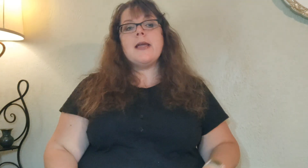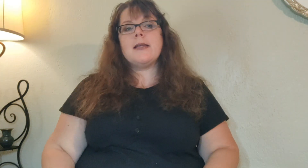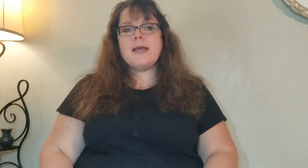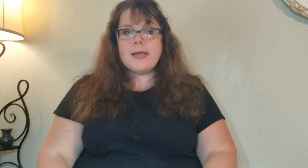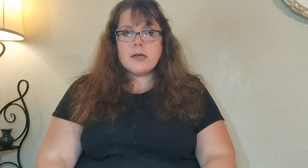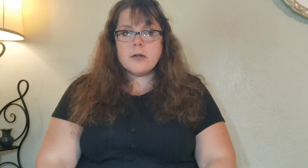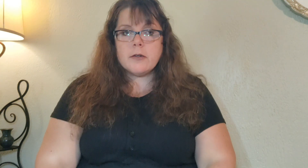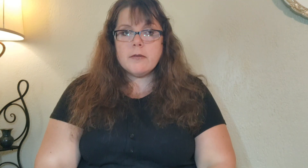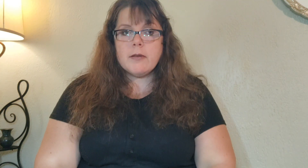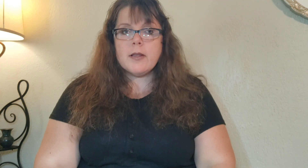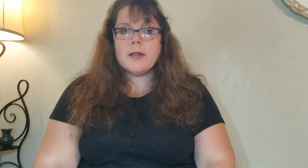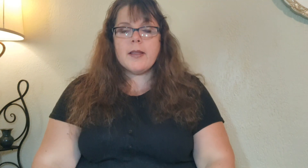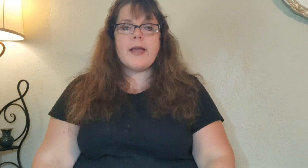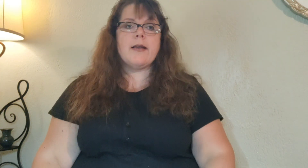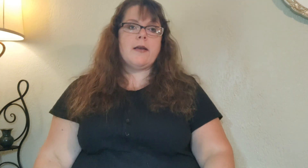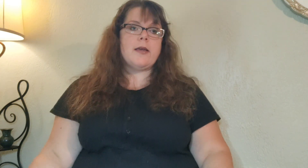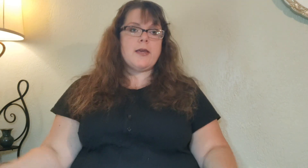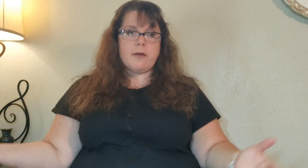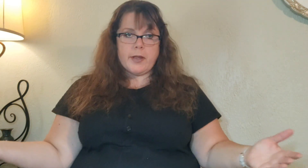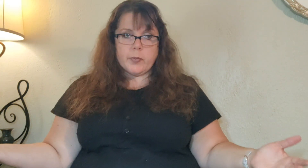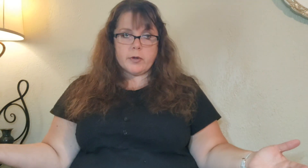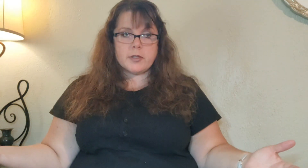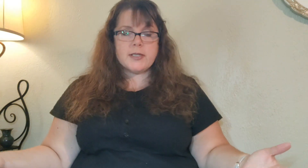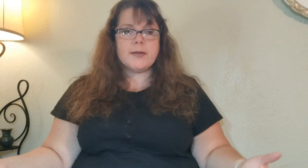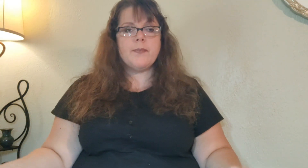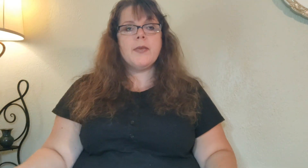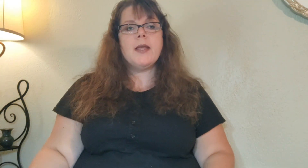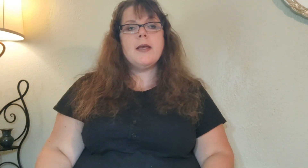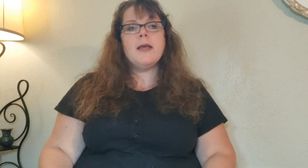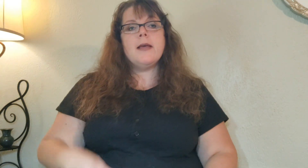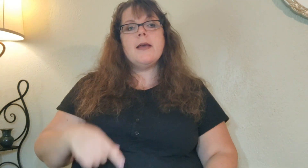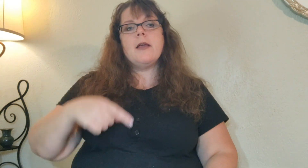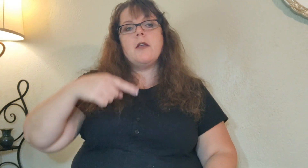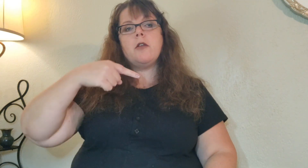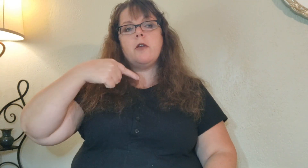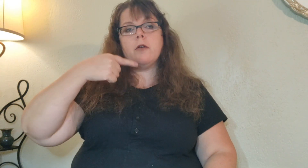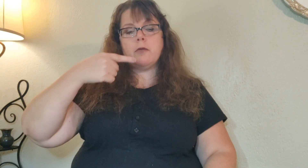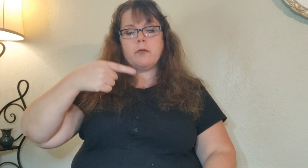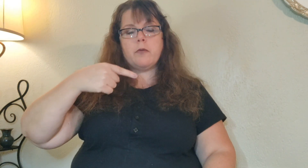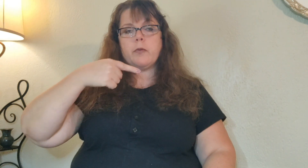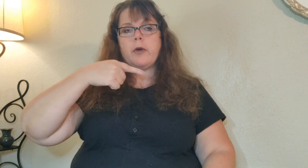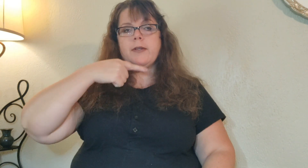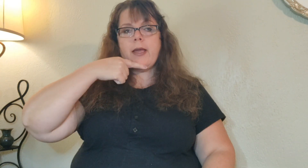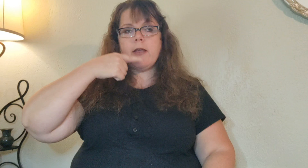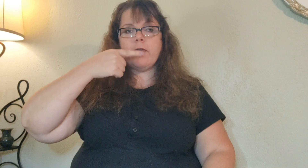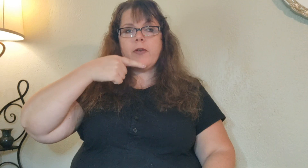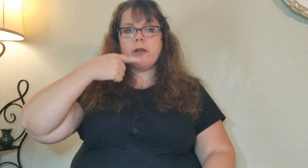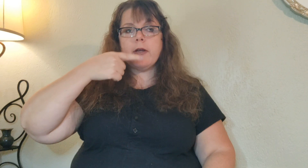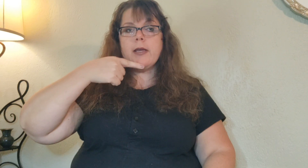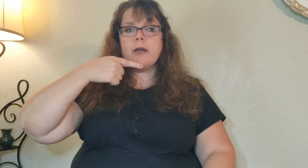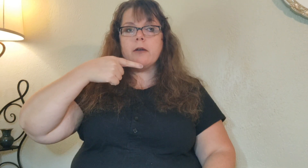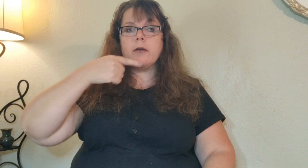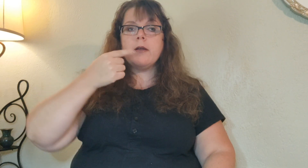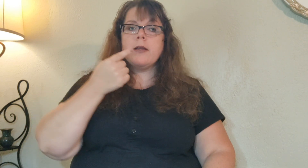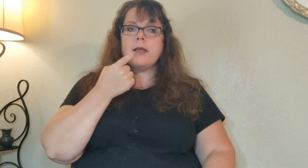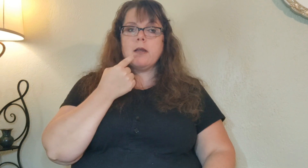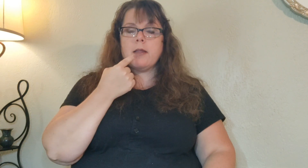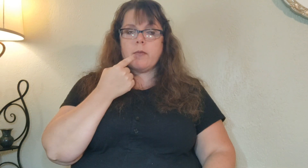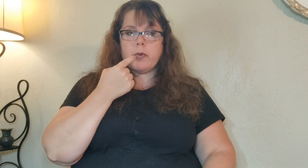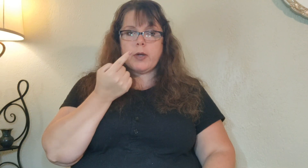And here, like a hearing person, you'll rotate your finger here and then point